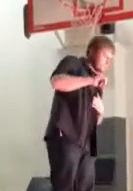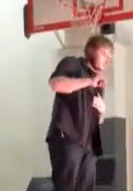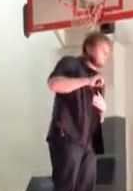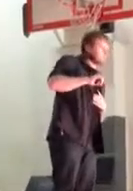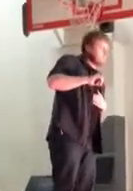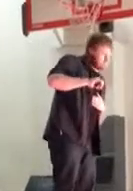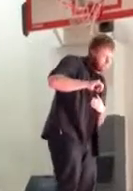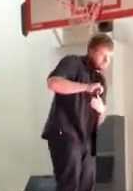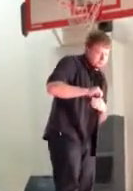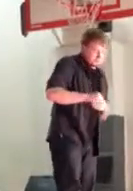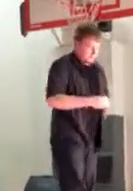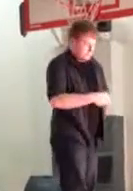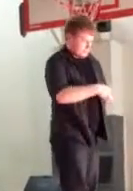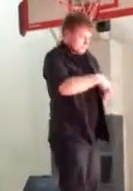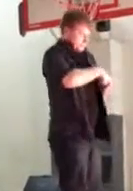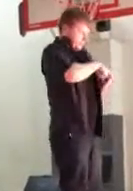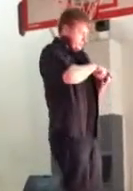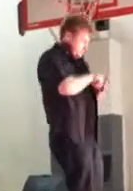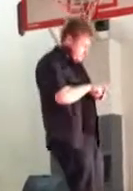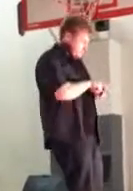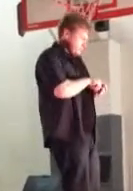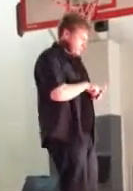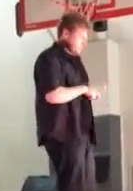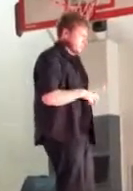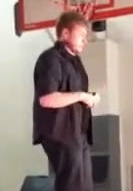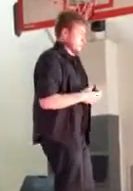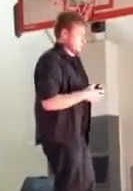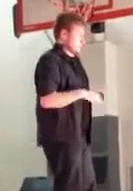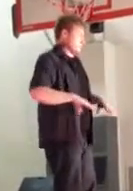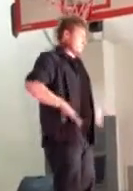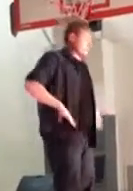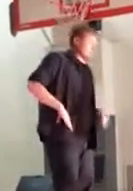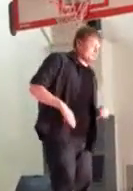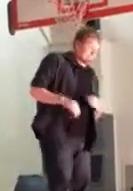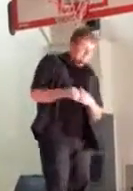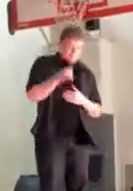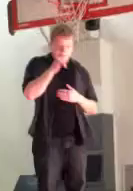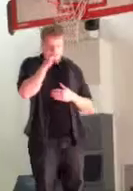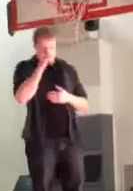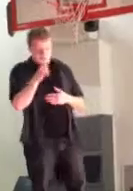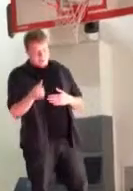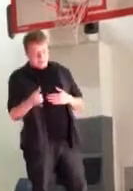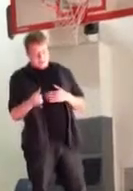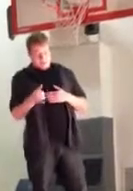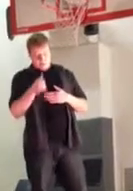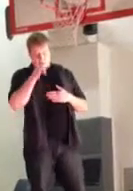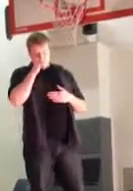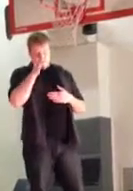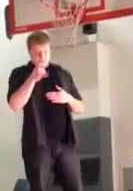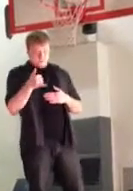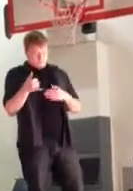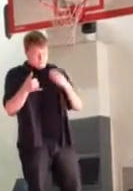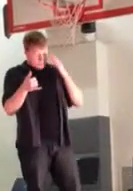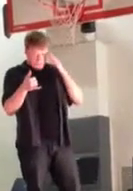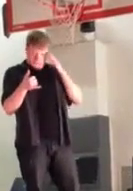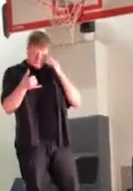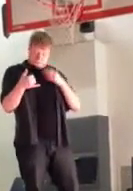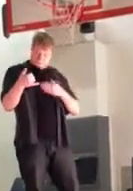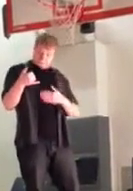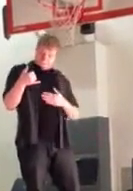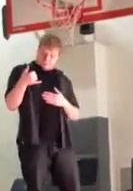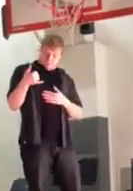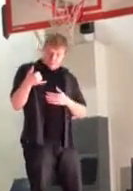Now, the deaf guy comes in, the American deaf guy comes and sits down next to him. And all the three guys are just